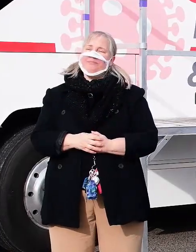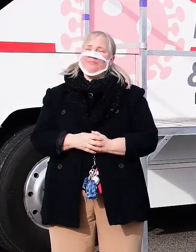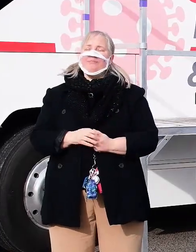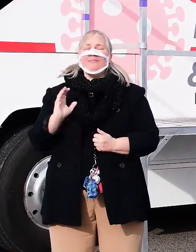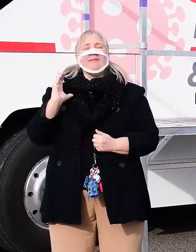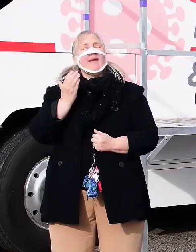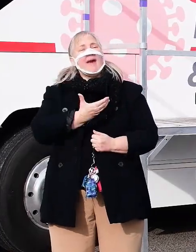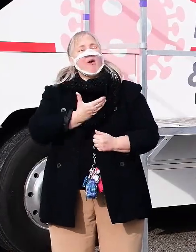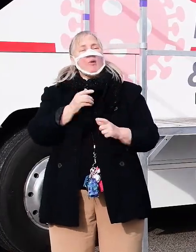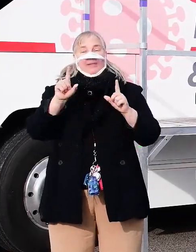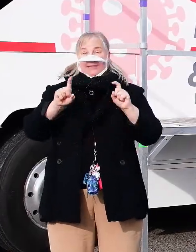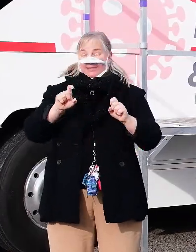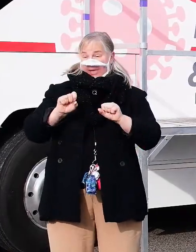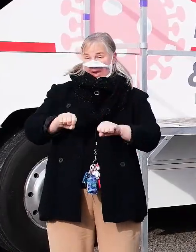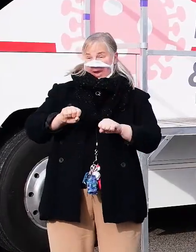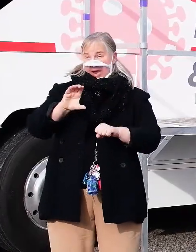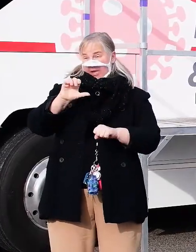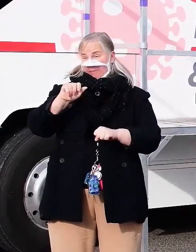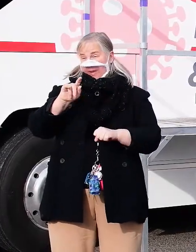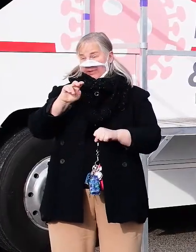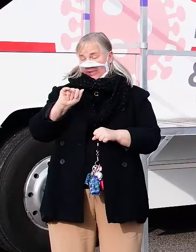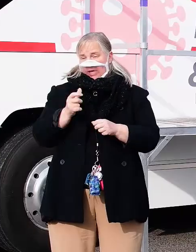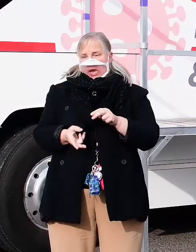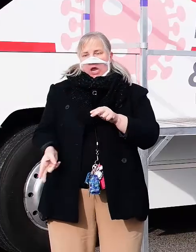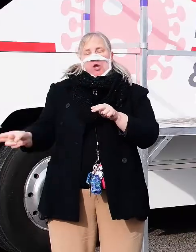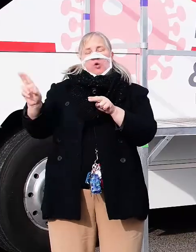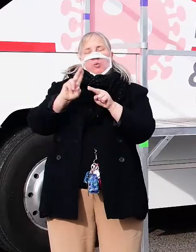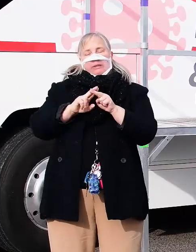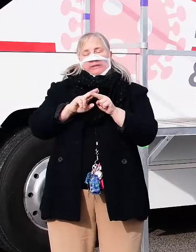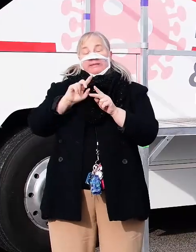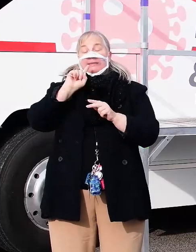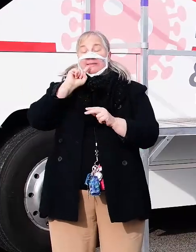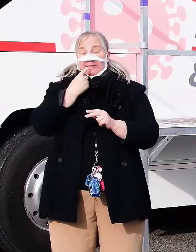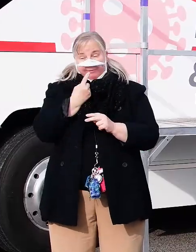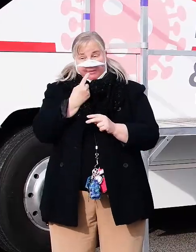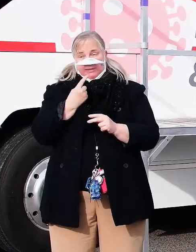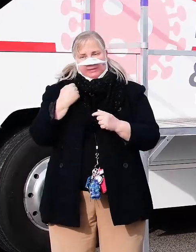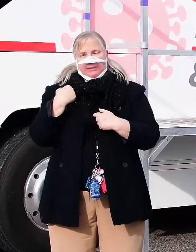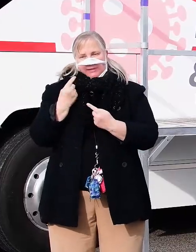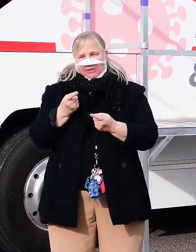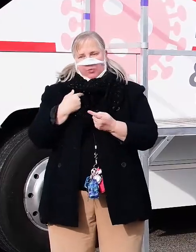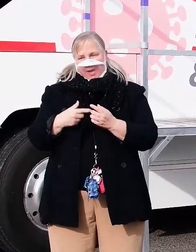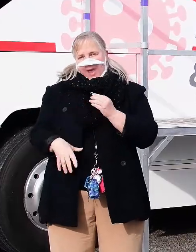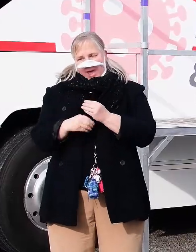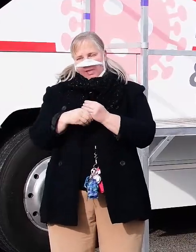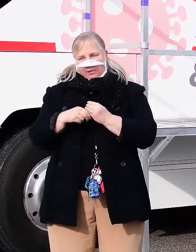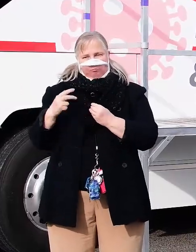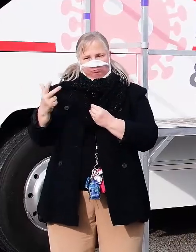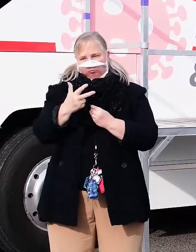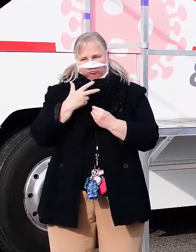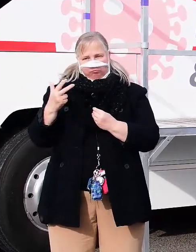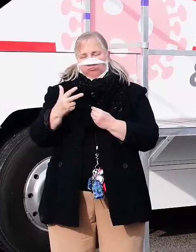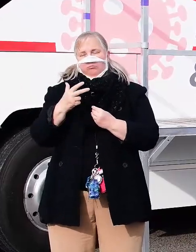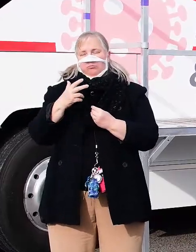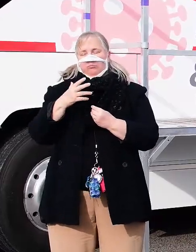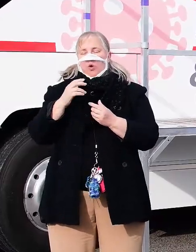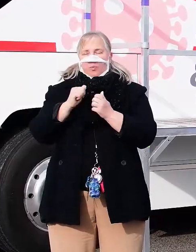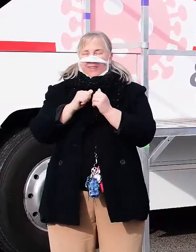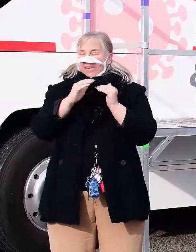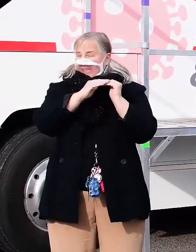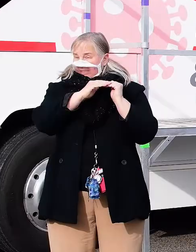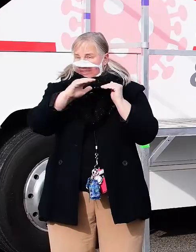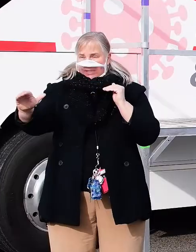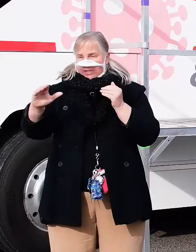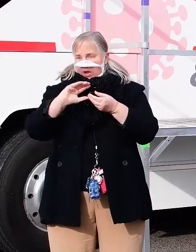Our testing capacity has increased significantly since we added these sites, with a consistent